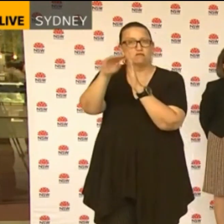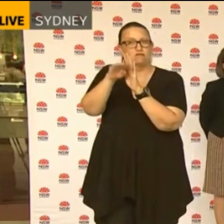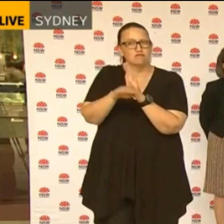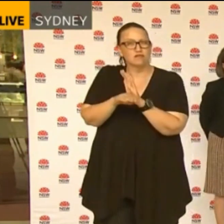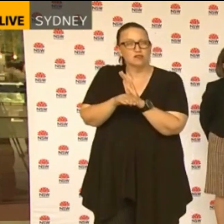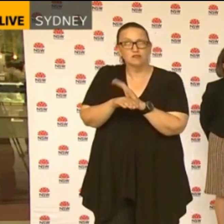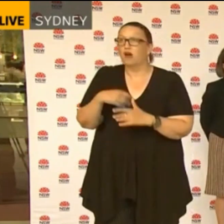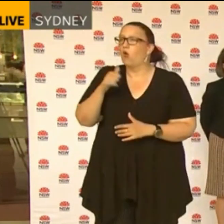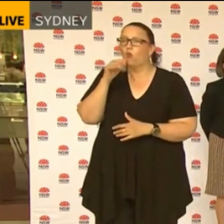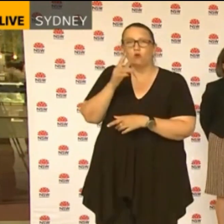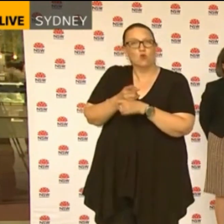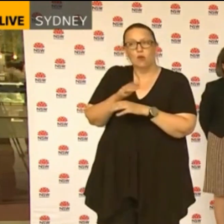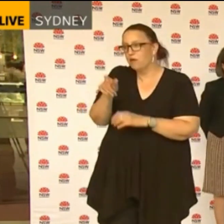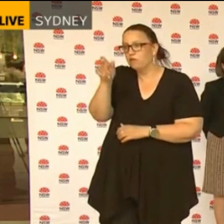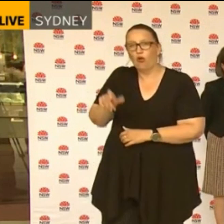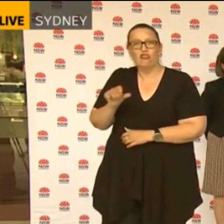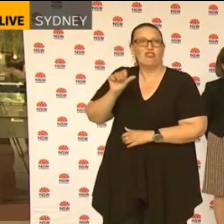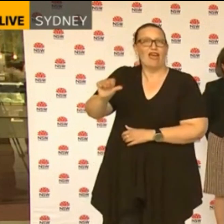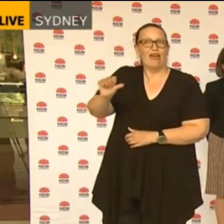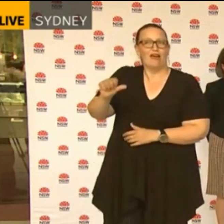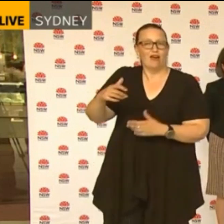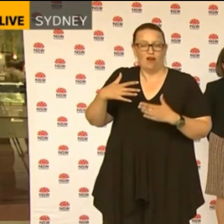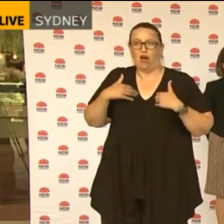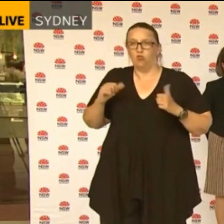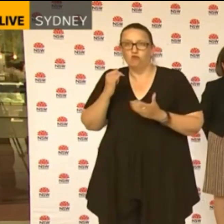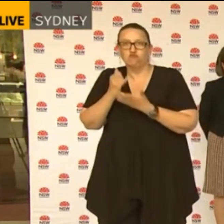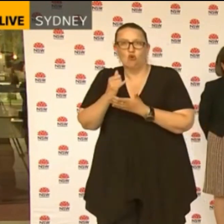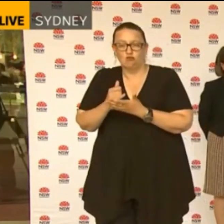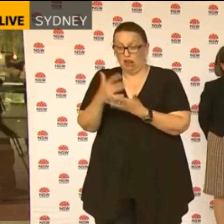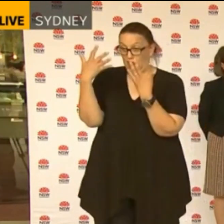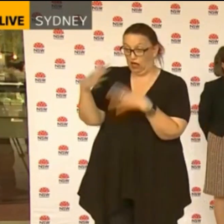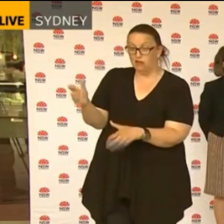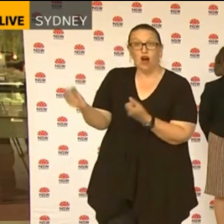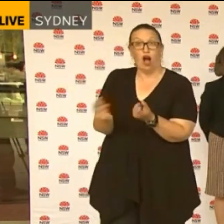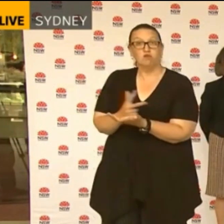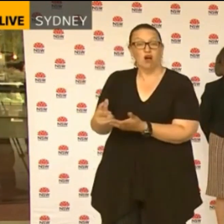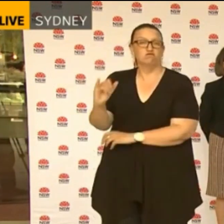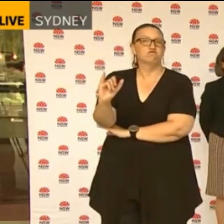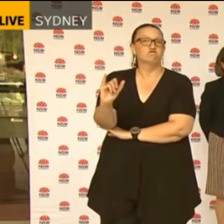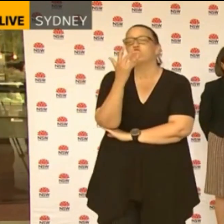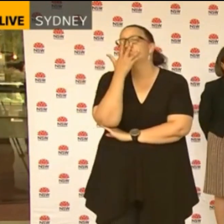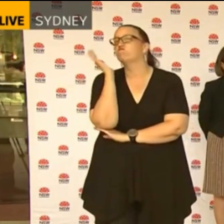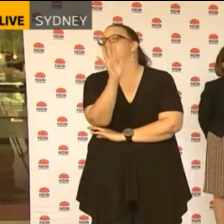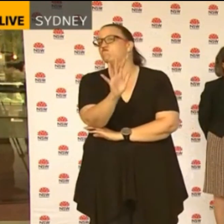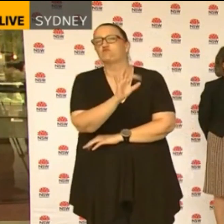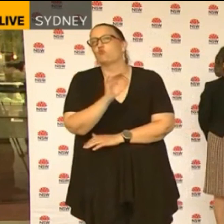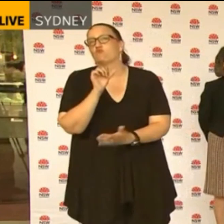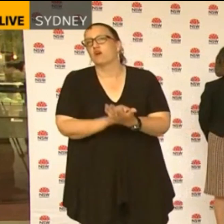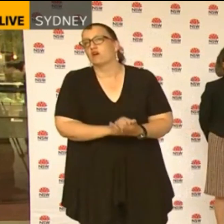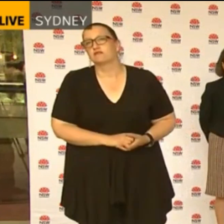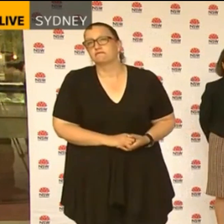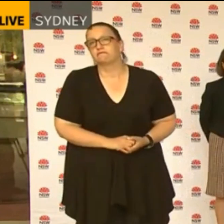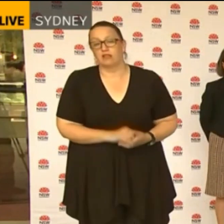go into medical circumstances, but that person did not warrant being left in a car park for any time at all. And I think